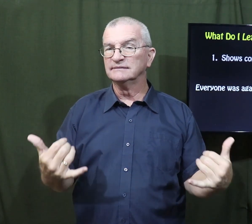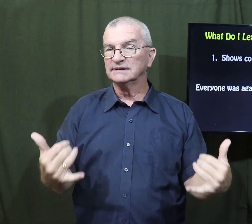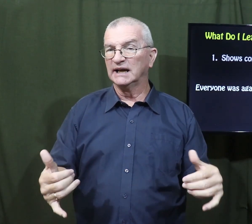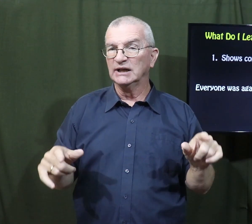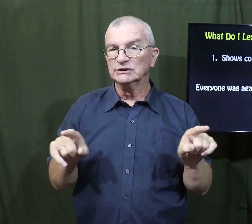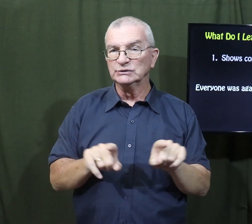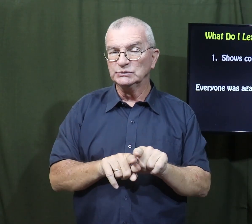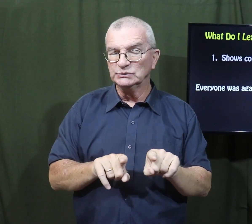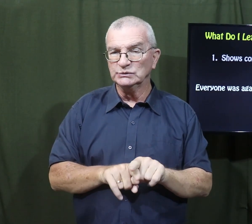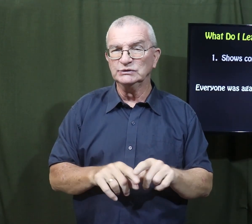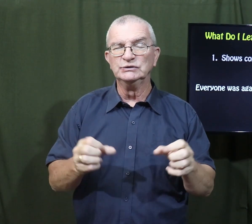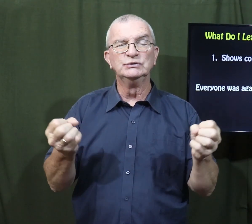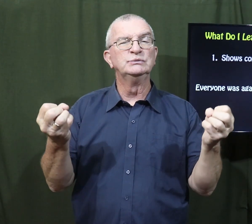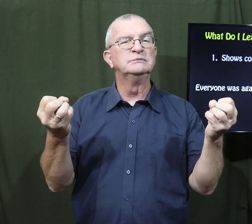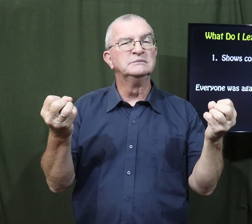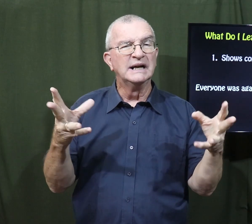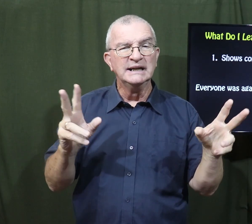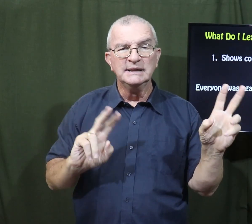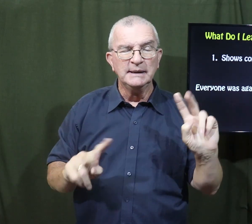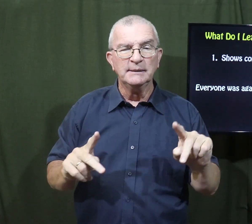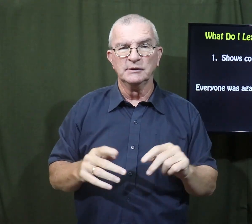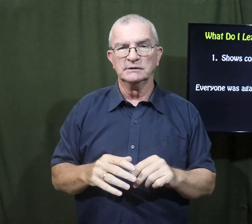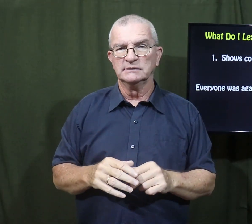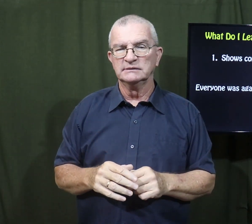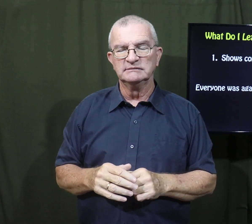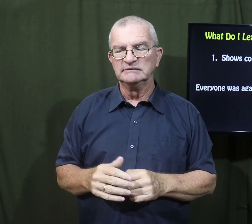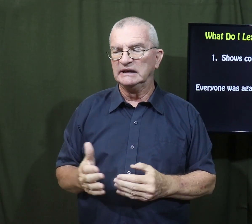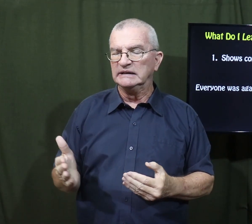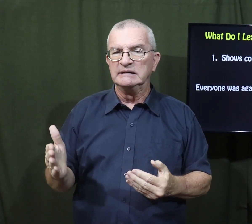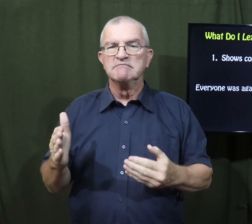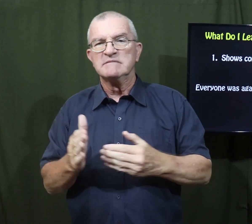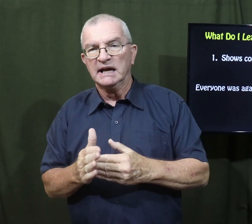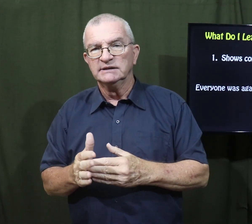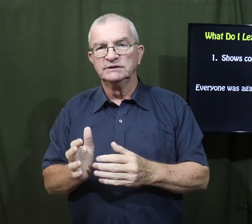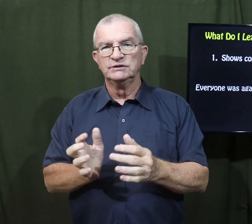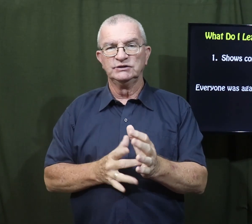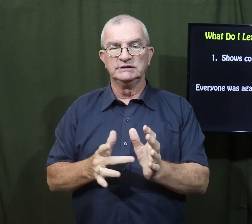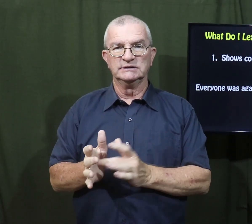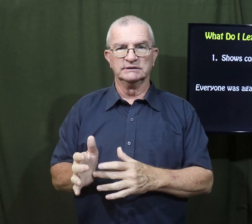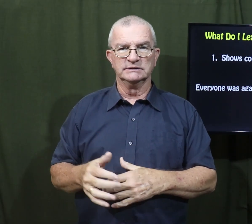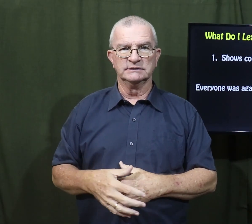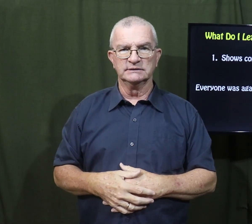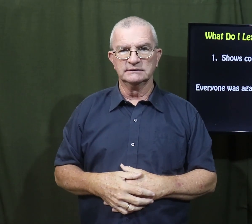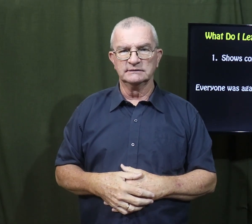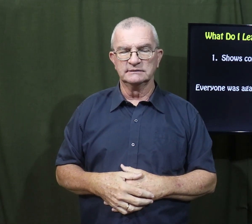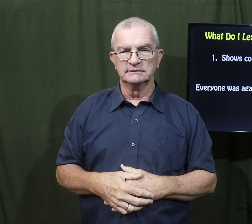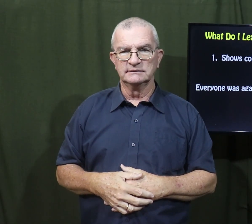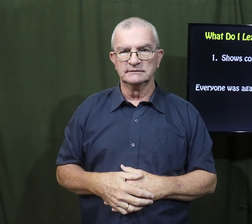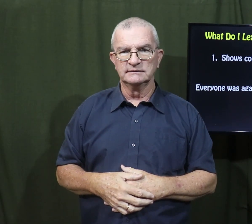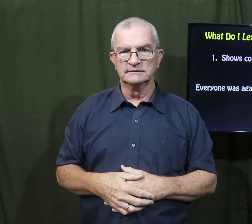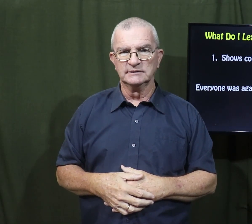It happens today also. Many people are against Jesus.